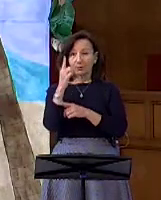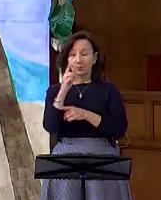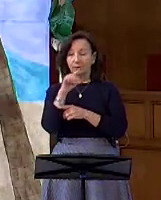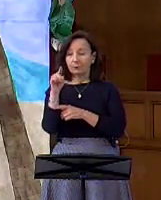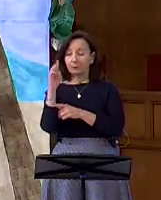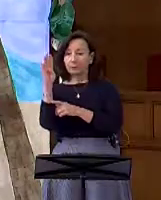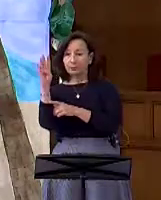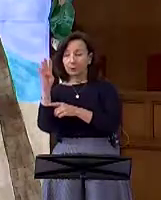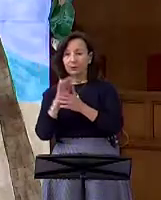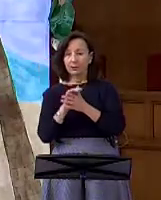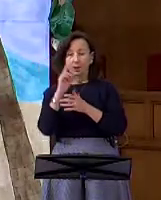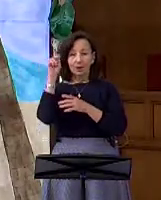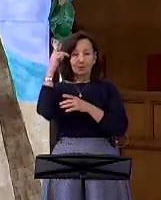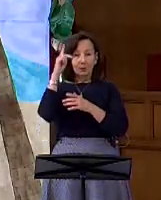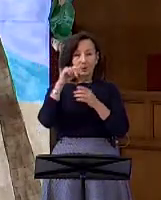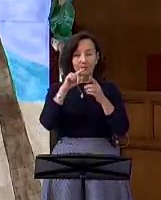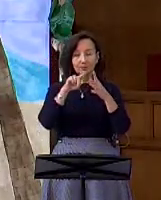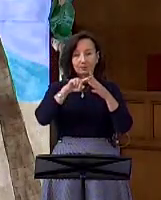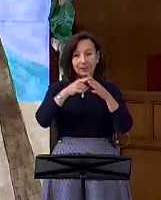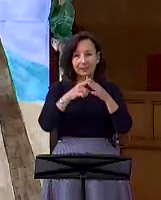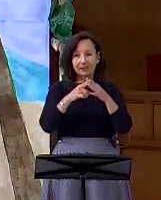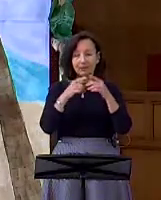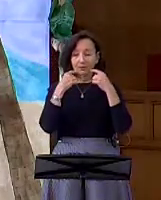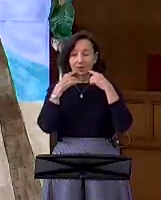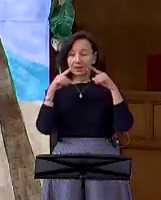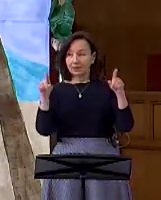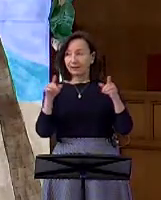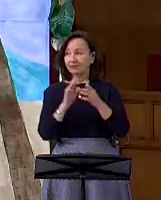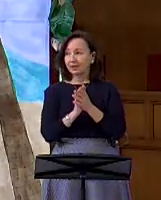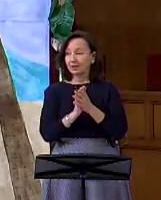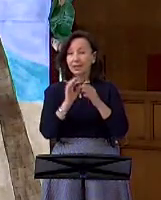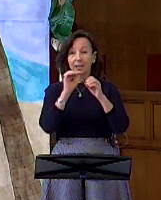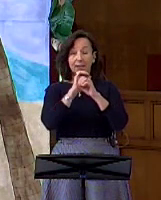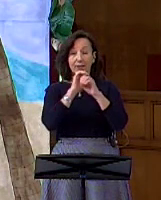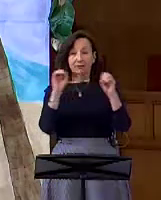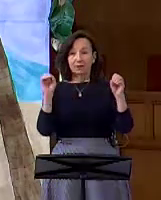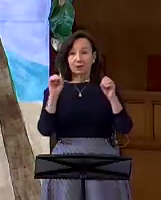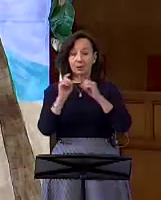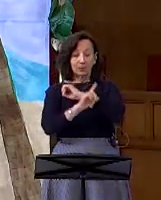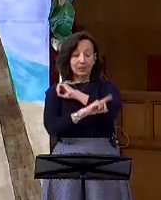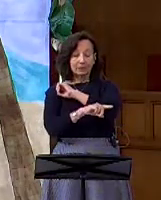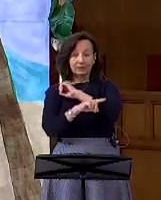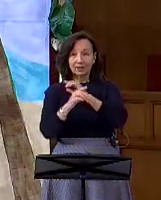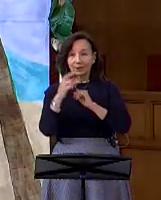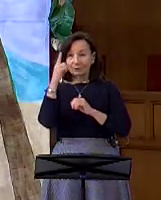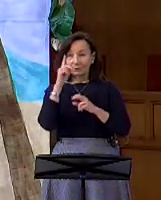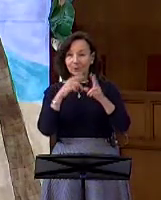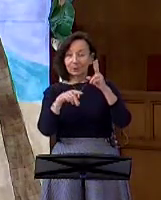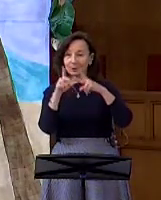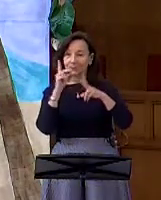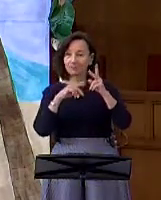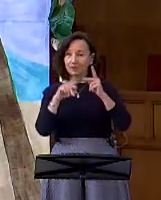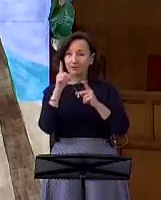4, Paul begins by declaring, there is no condemnation for those who